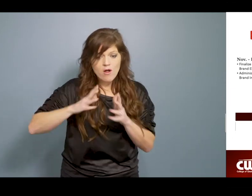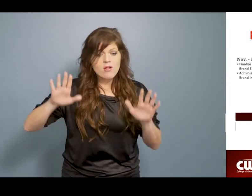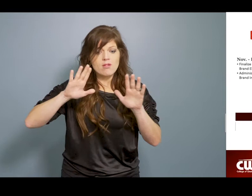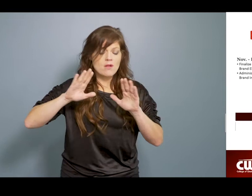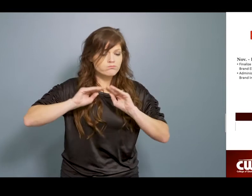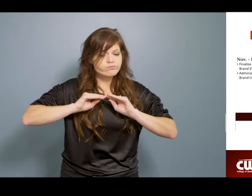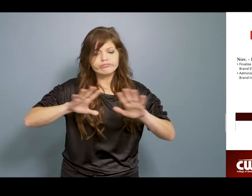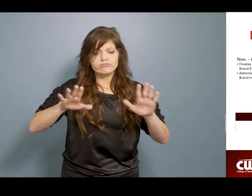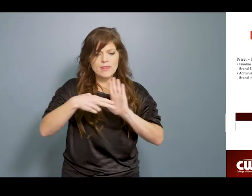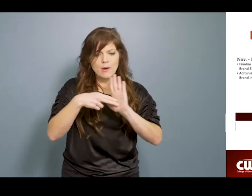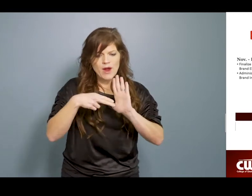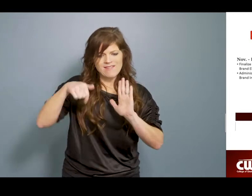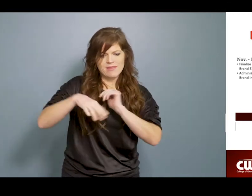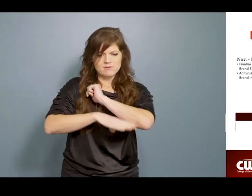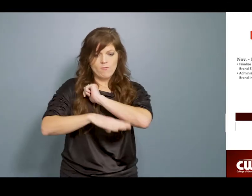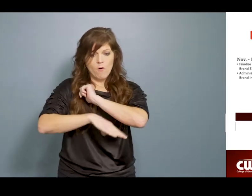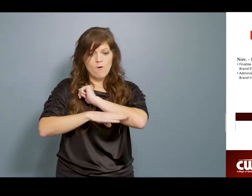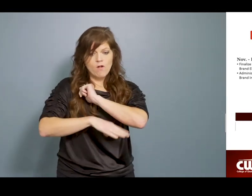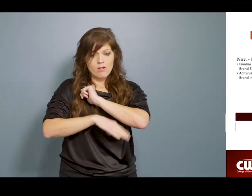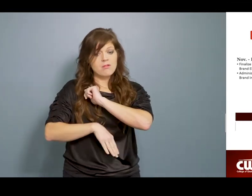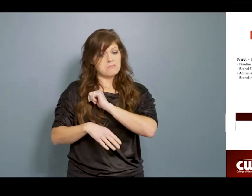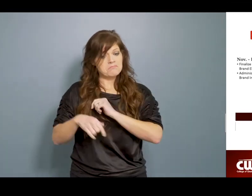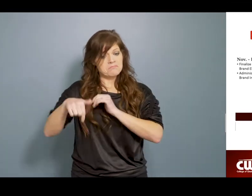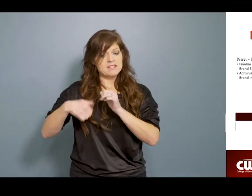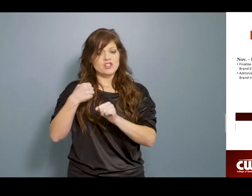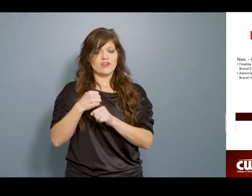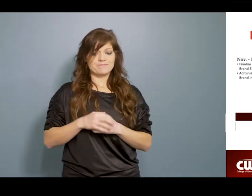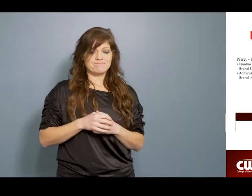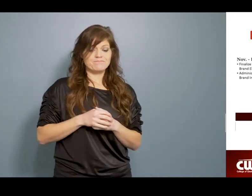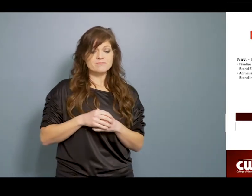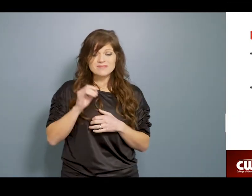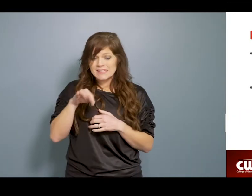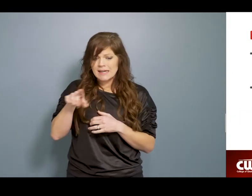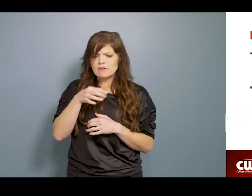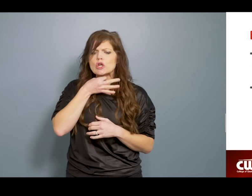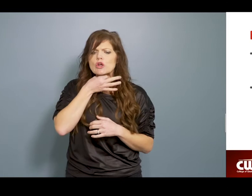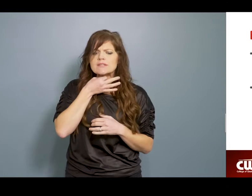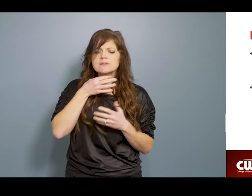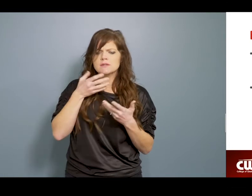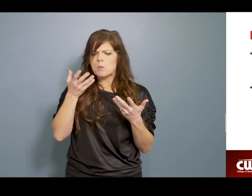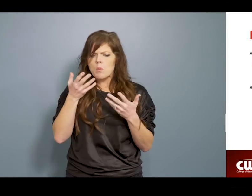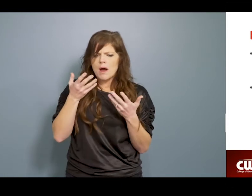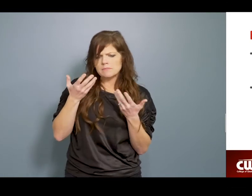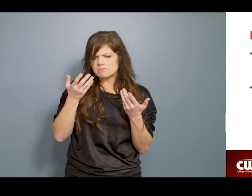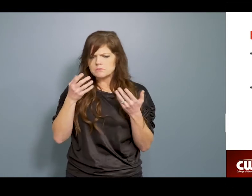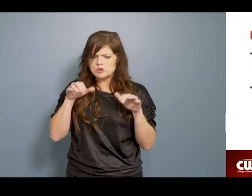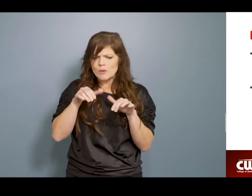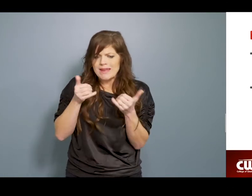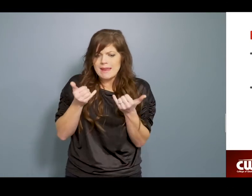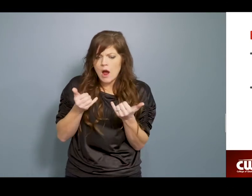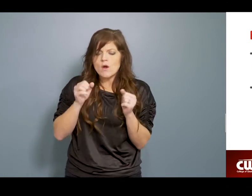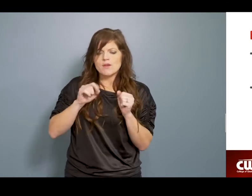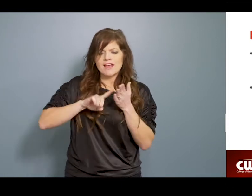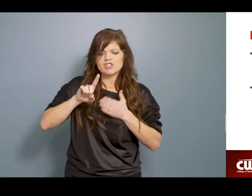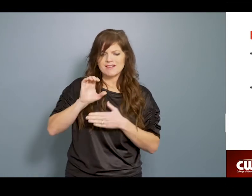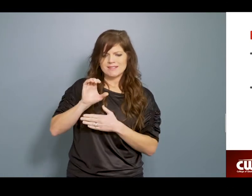this fall. If you have questions, want to kind of see how the progress is going, you can check out the brand page on my CWI for updates. We